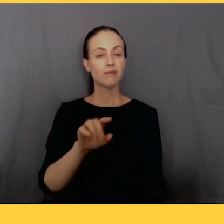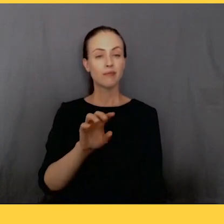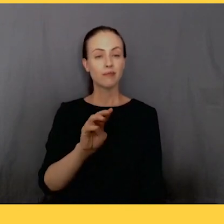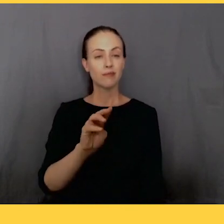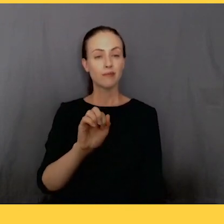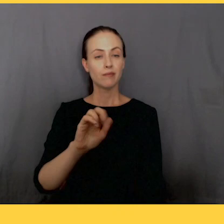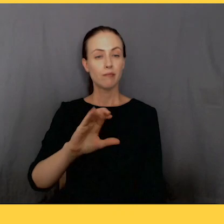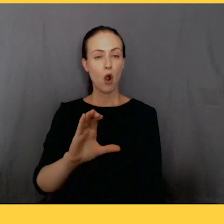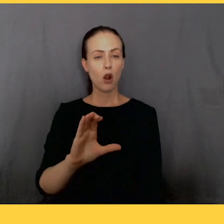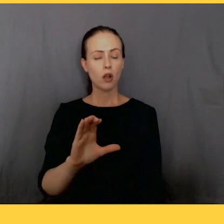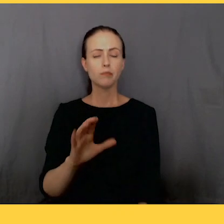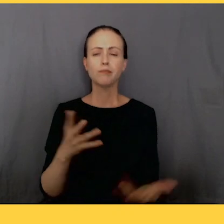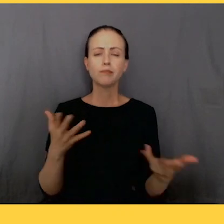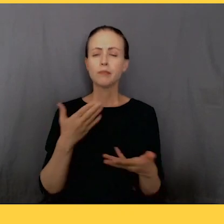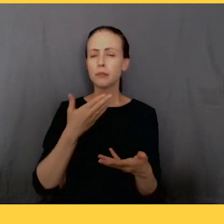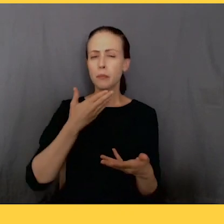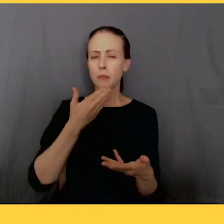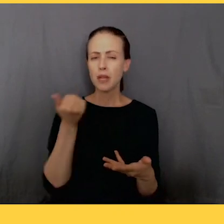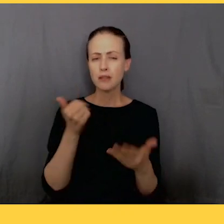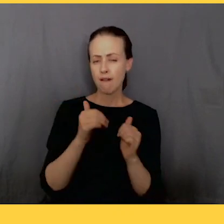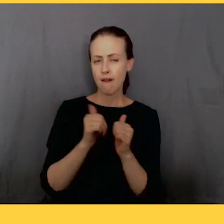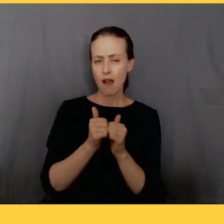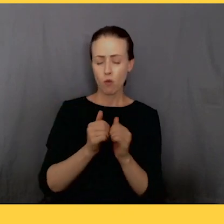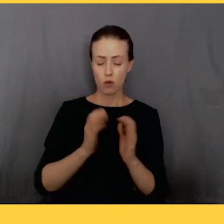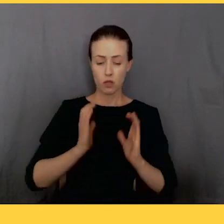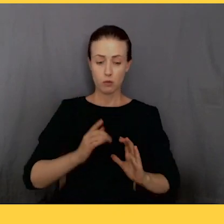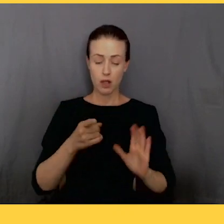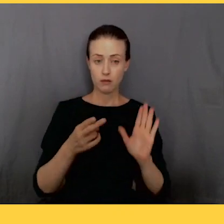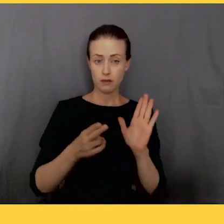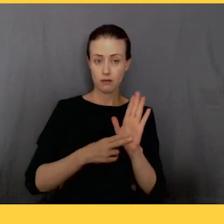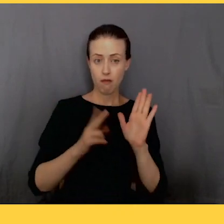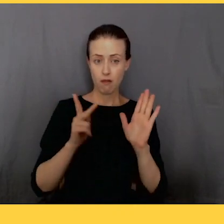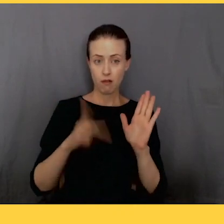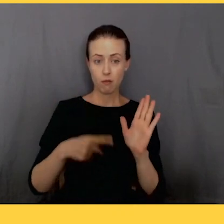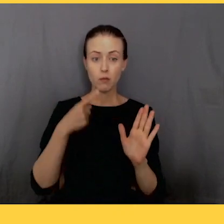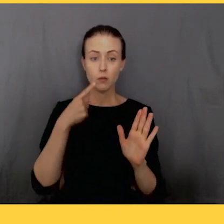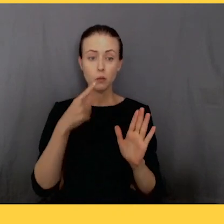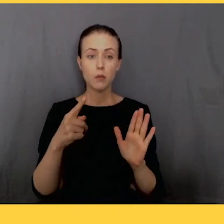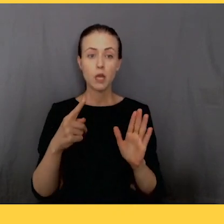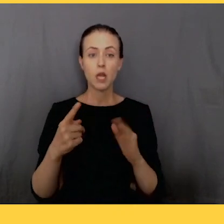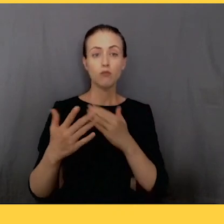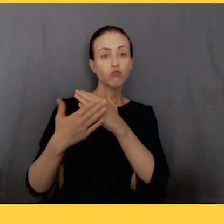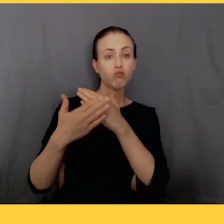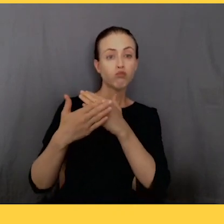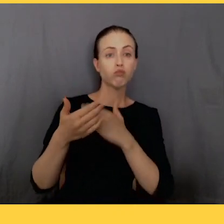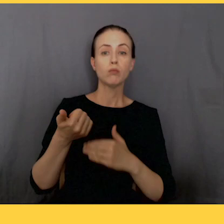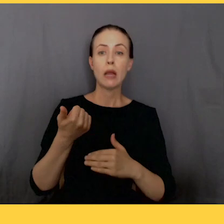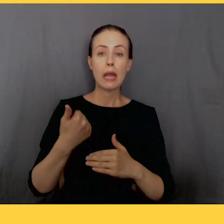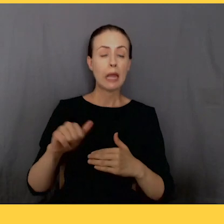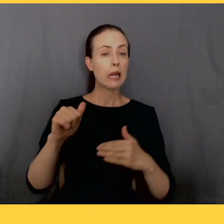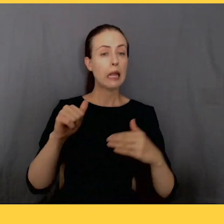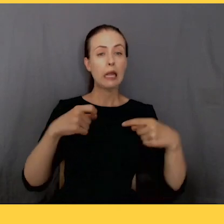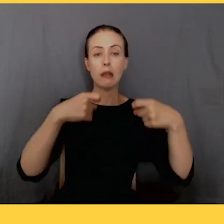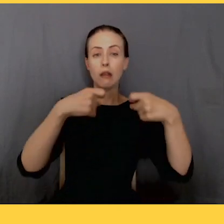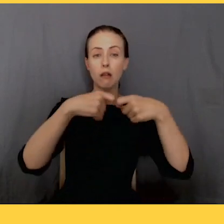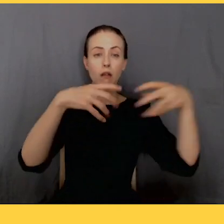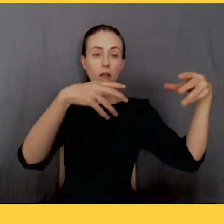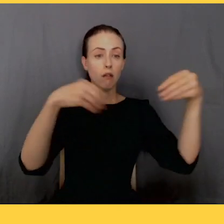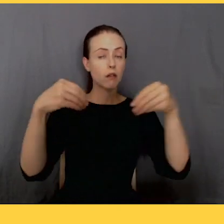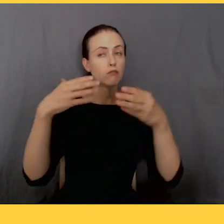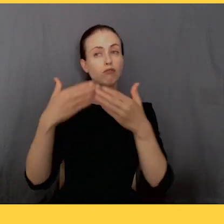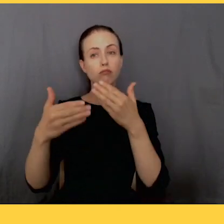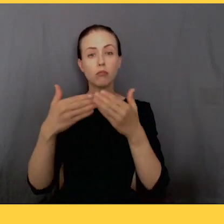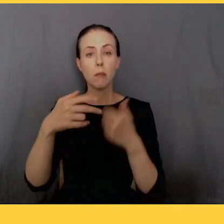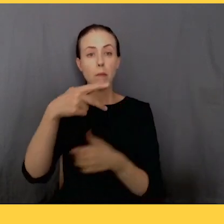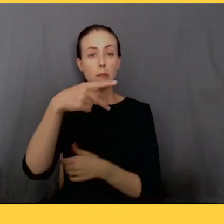what is the best way for a customer to sign up to be notified about any type of outage, a maintenance outage, a repair outage, a